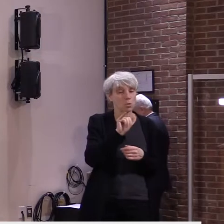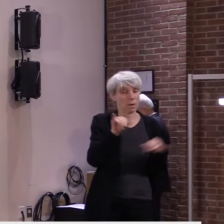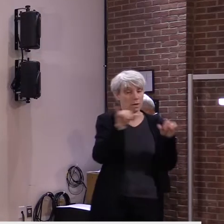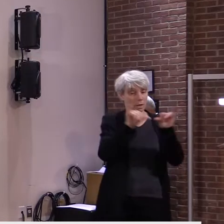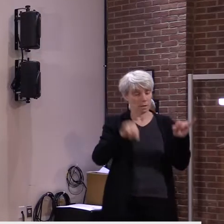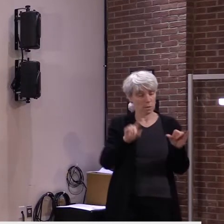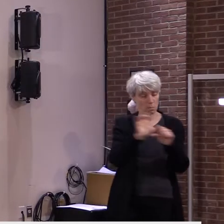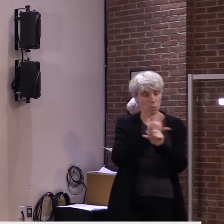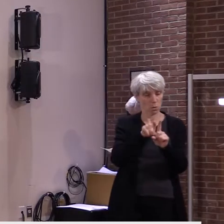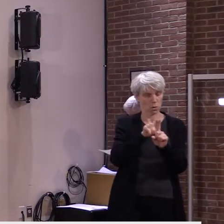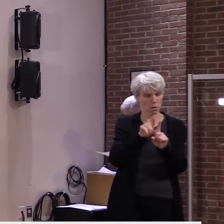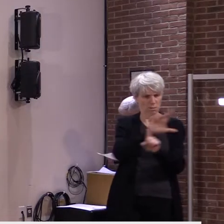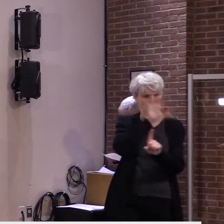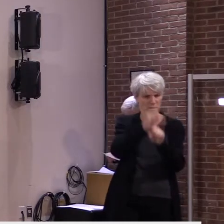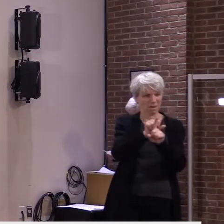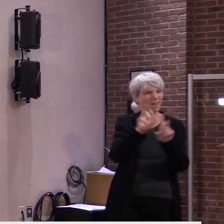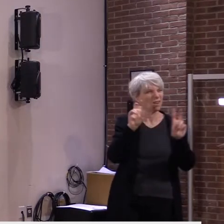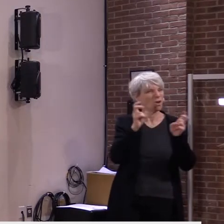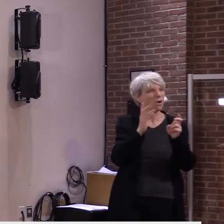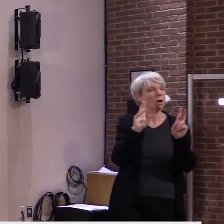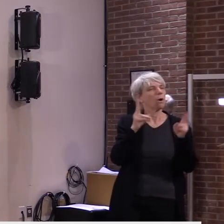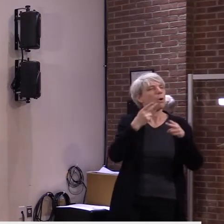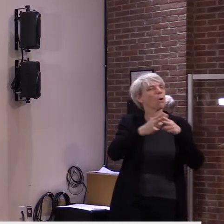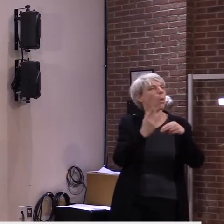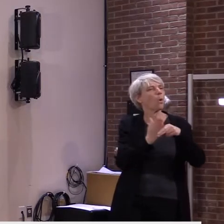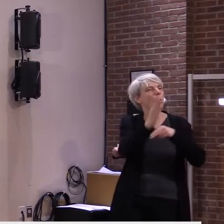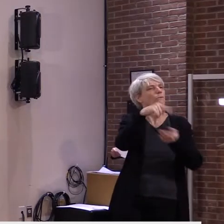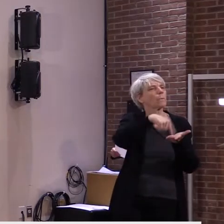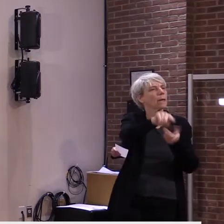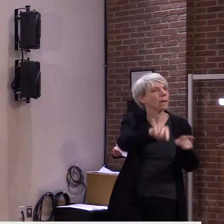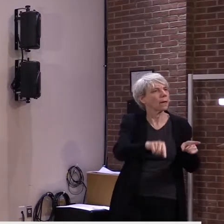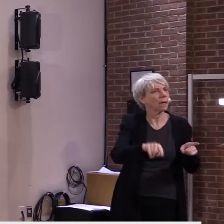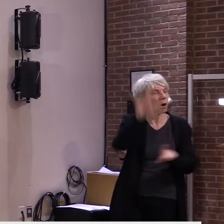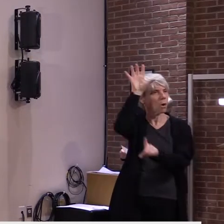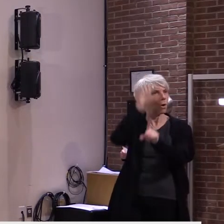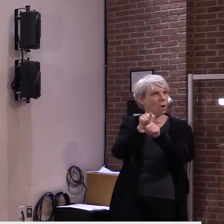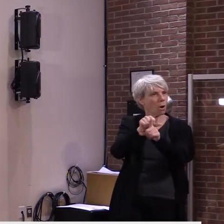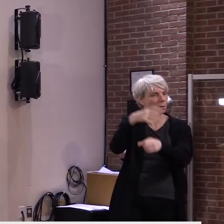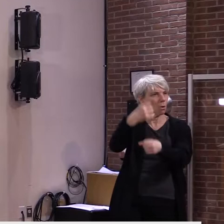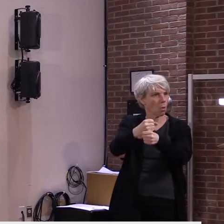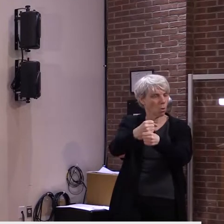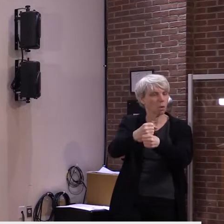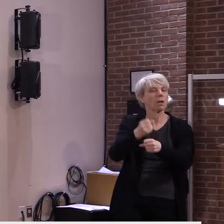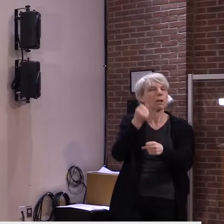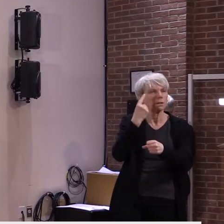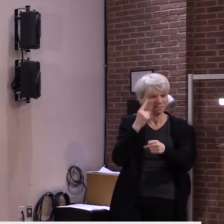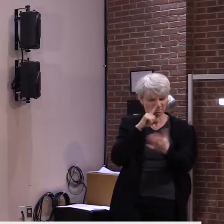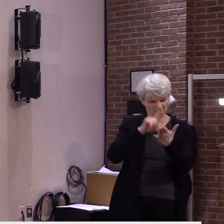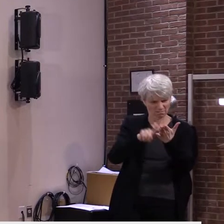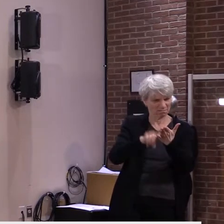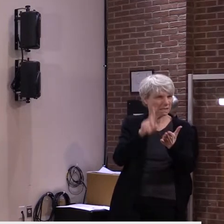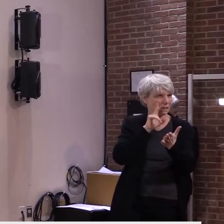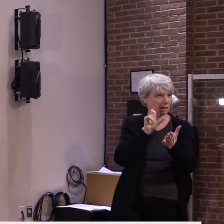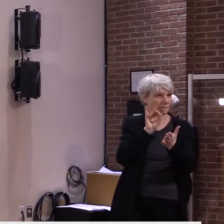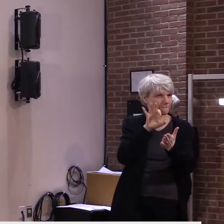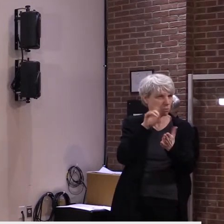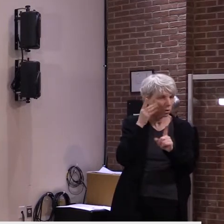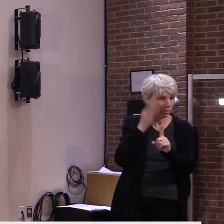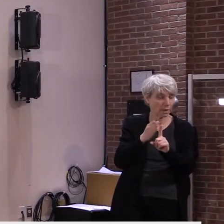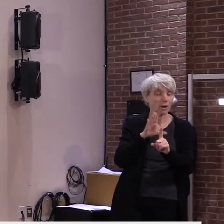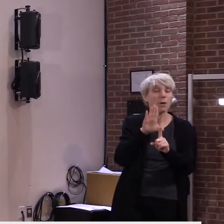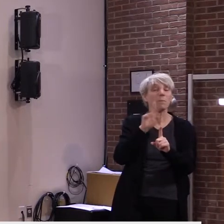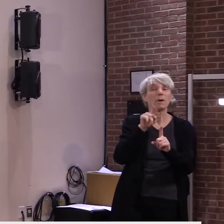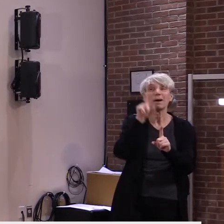people in overpayments. We can stop claims for fraud and look individually to see what's been paid out. But the system as a whole does